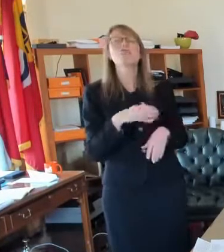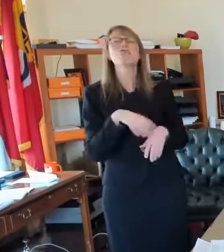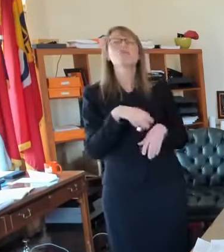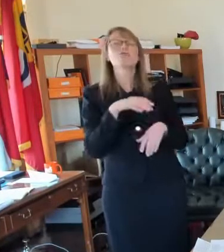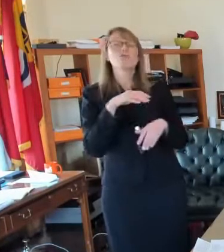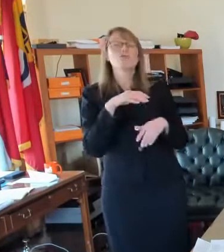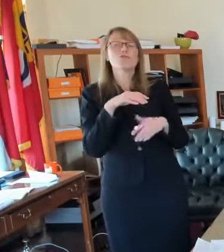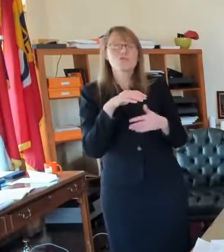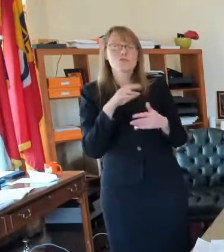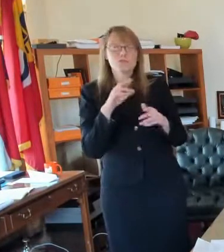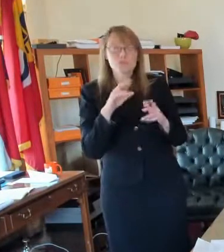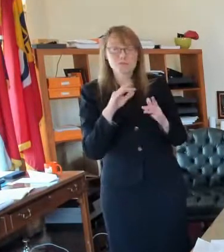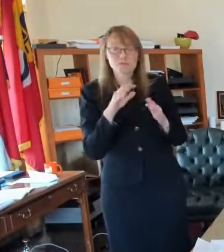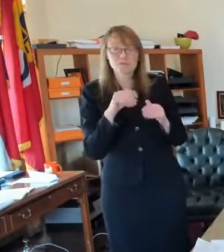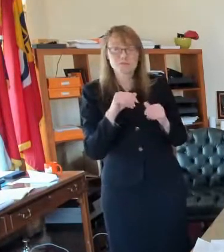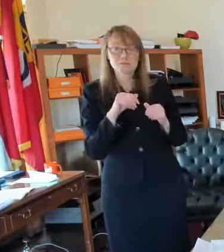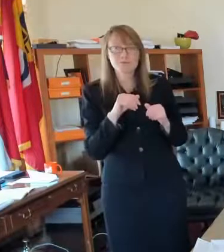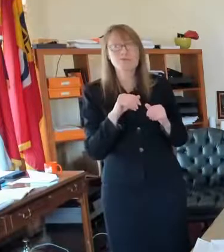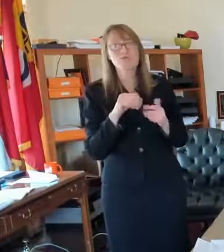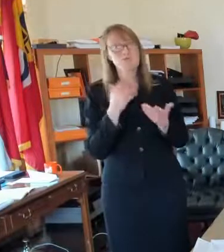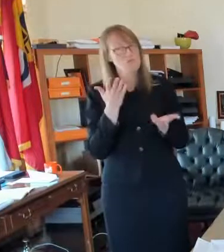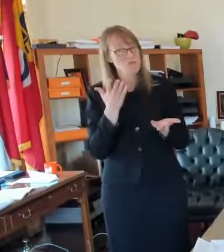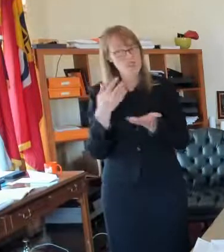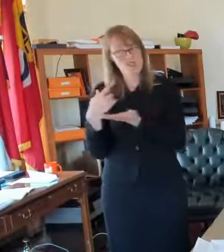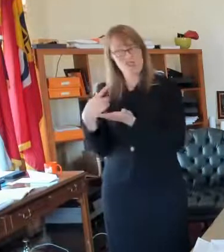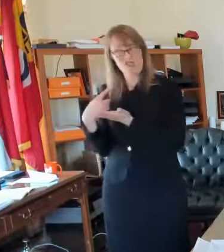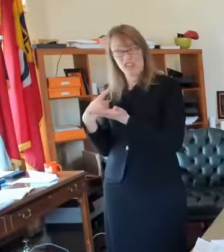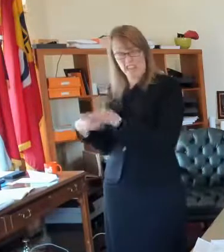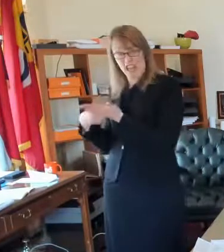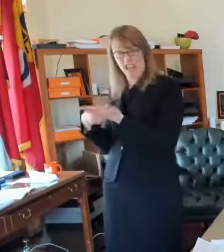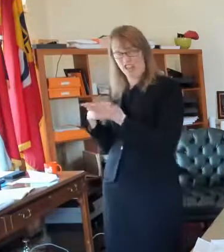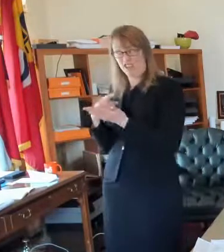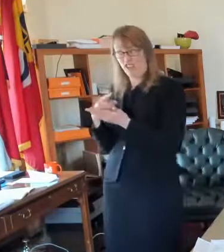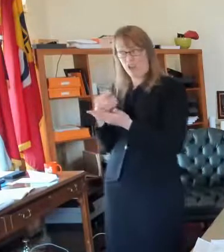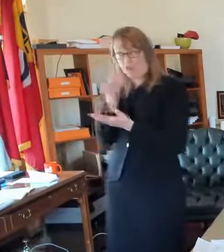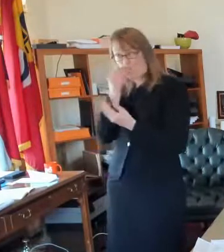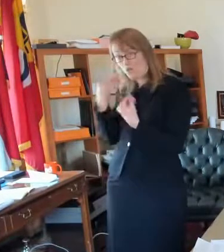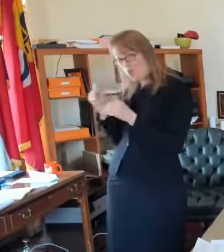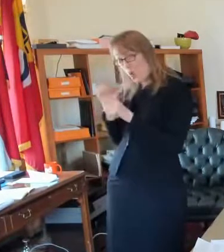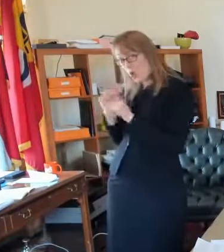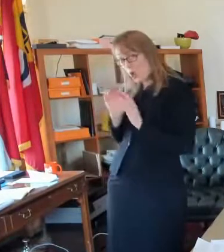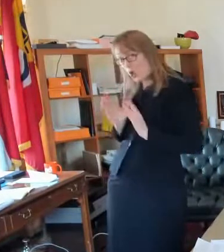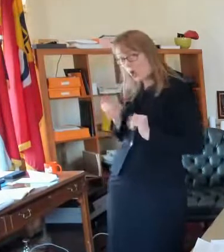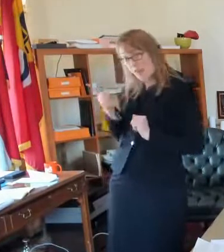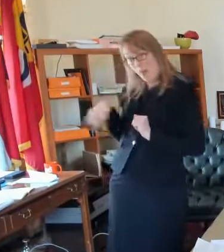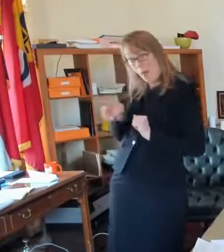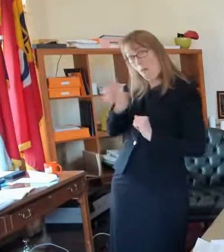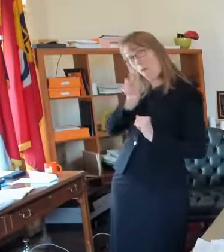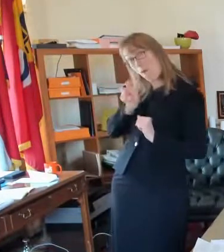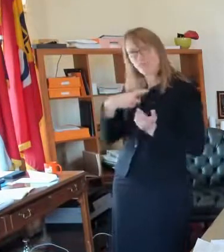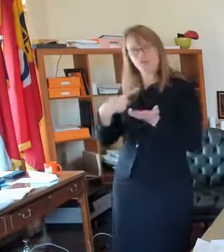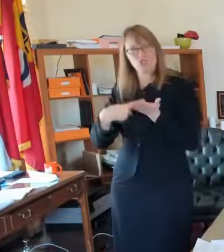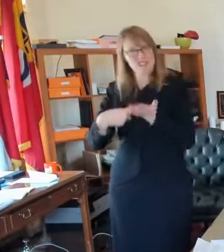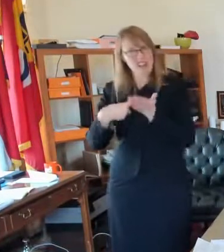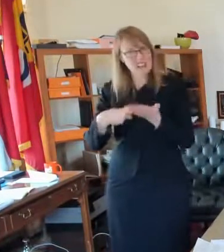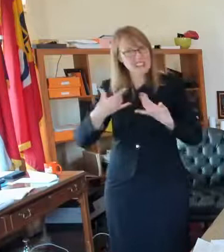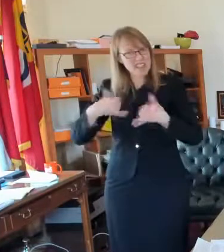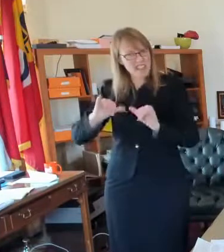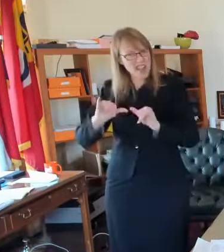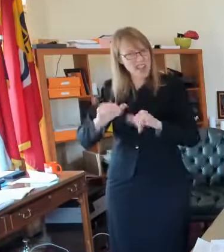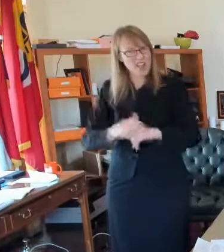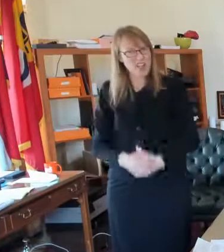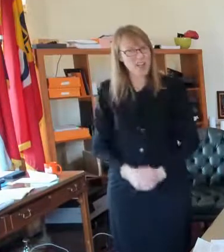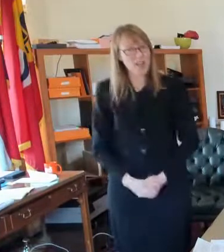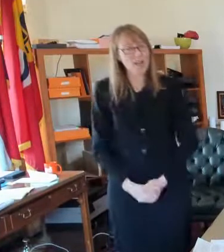the employees who work in industries that have to continue to work. So I don't believe there's any special